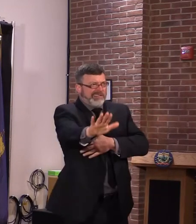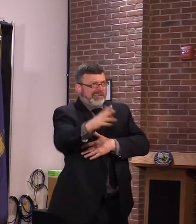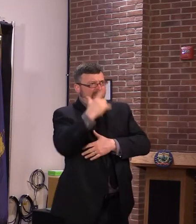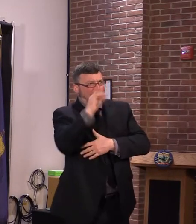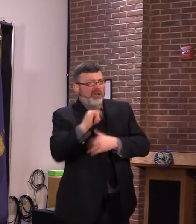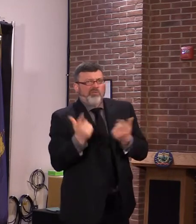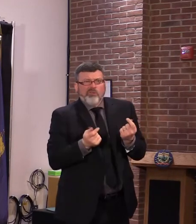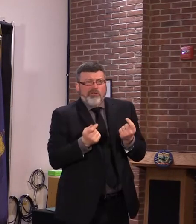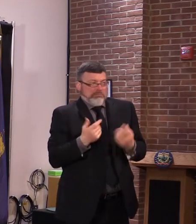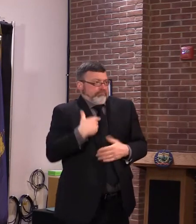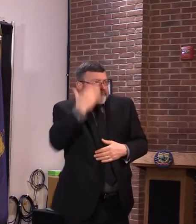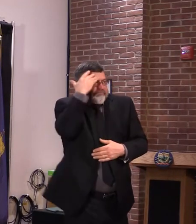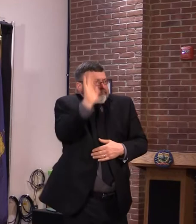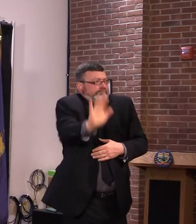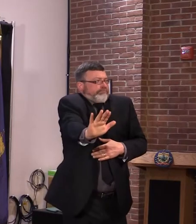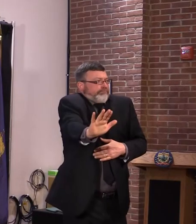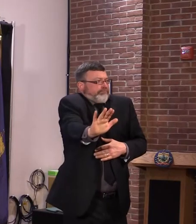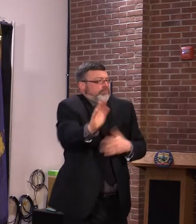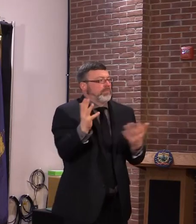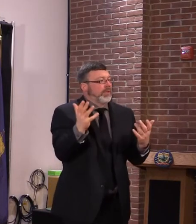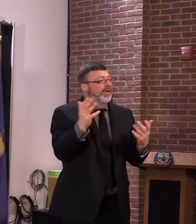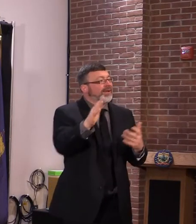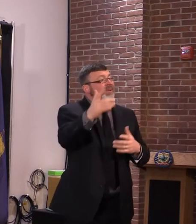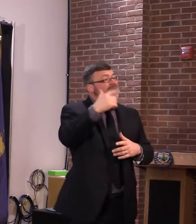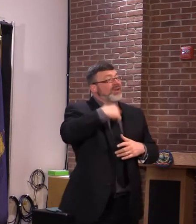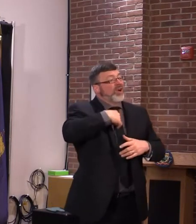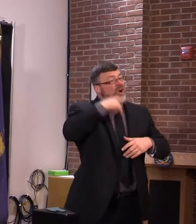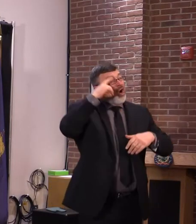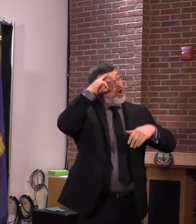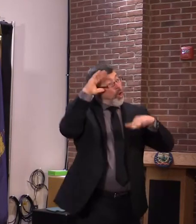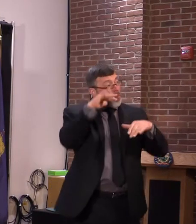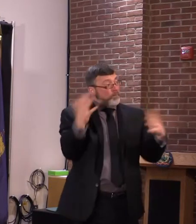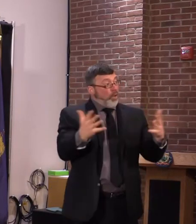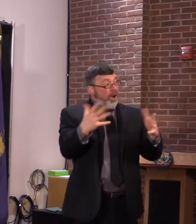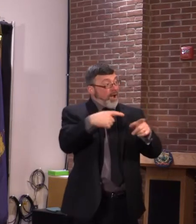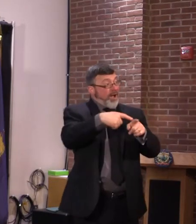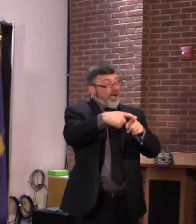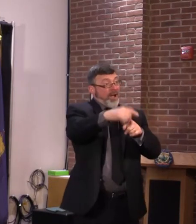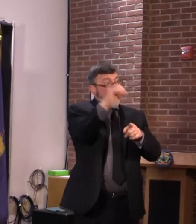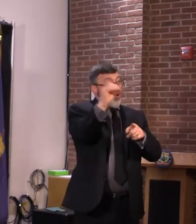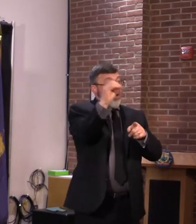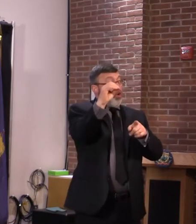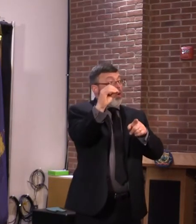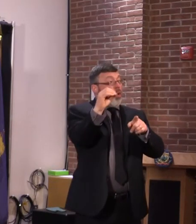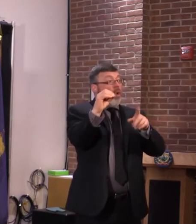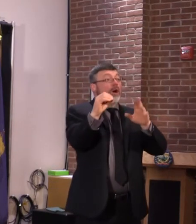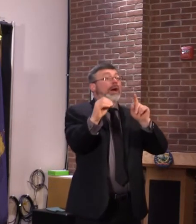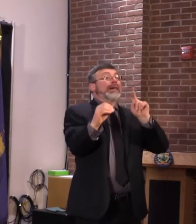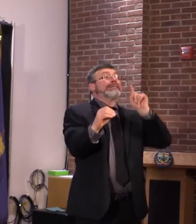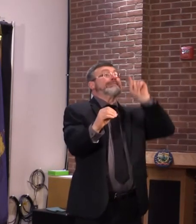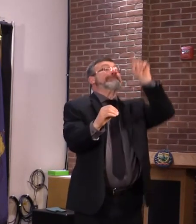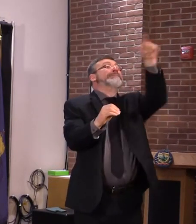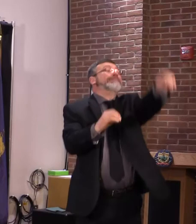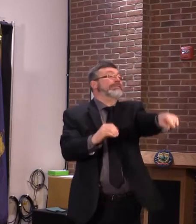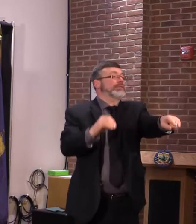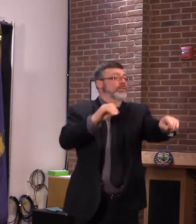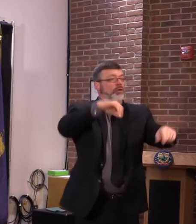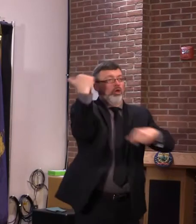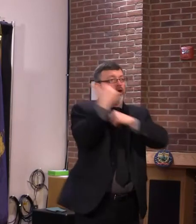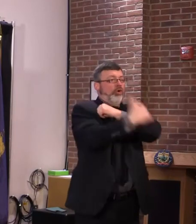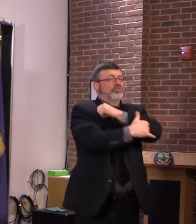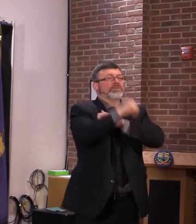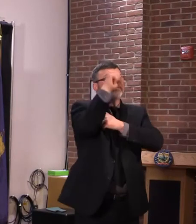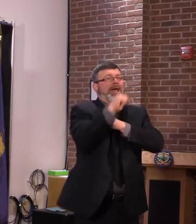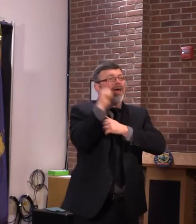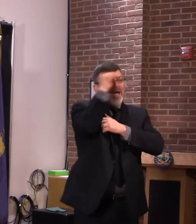we hope that Omicron does what it did in South Africa and some other places and really gets suppressed down to a very low level. But